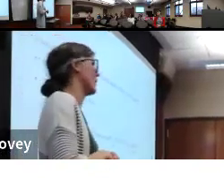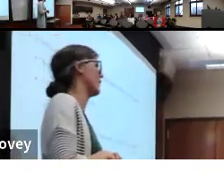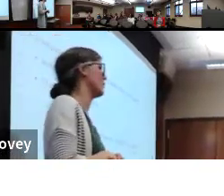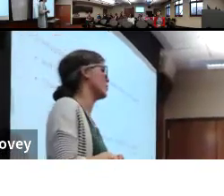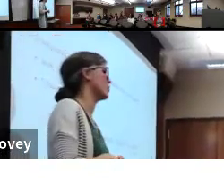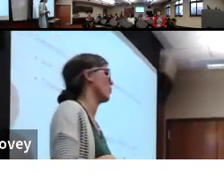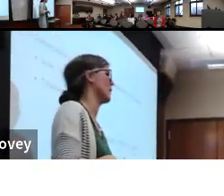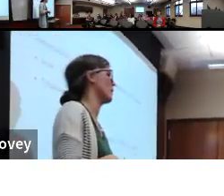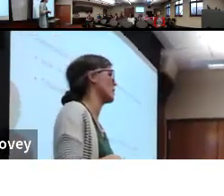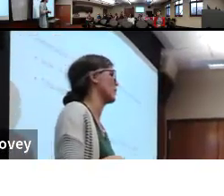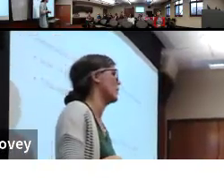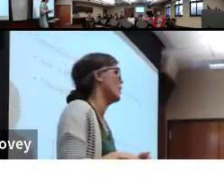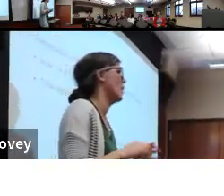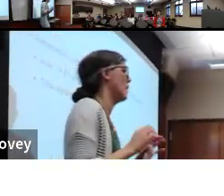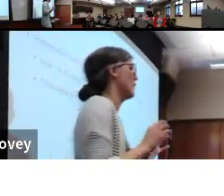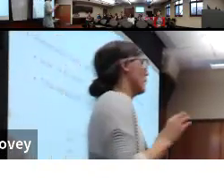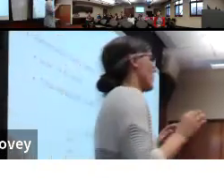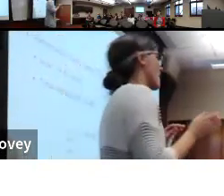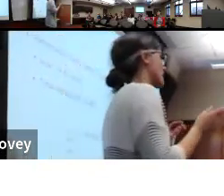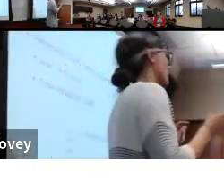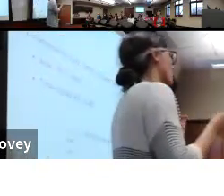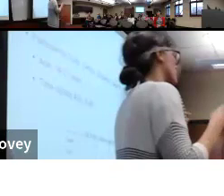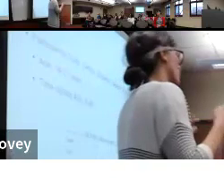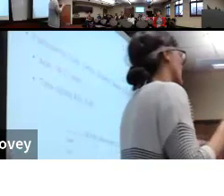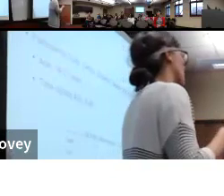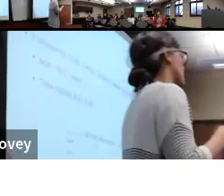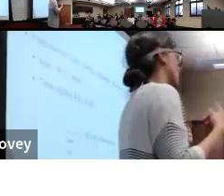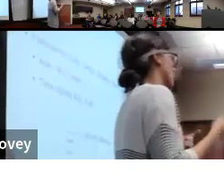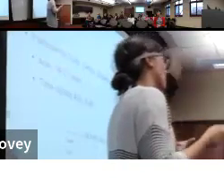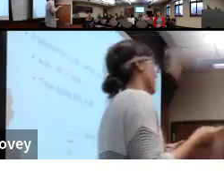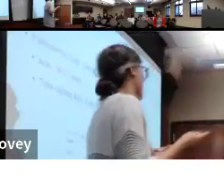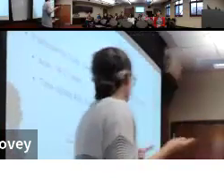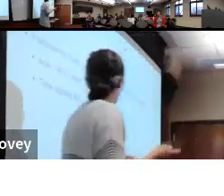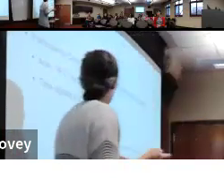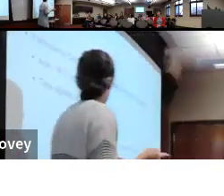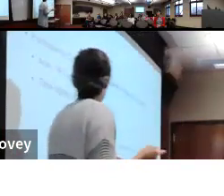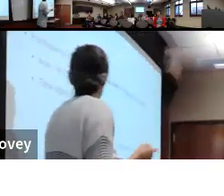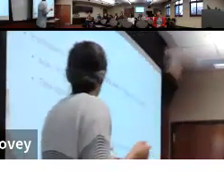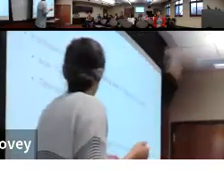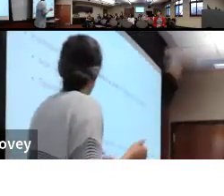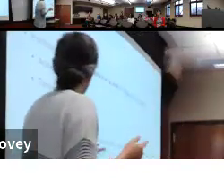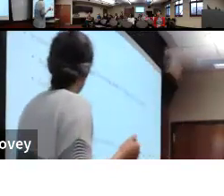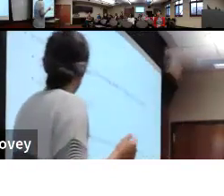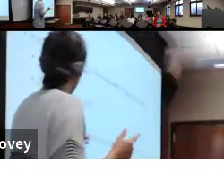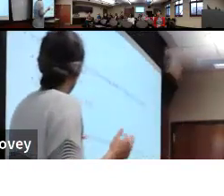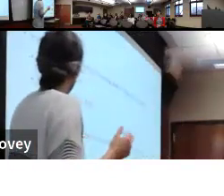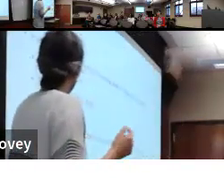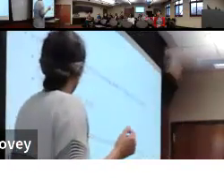none of them have used spoken language ever. If you're asking about which spoken languages they were exposed to,